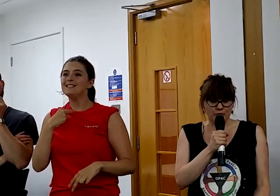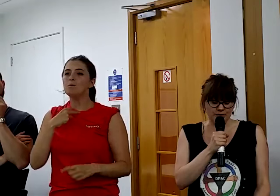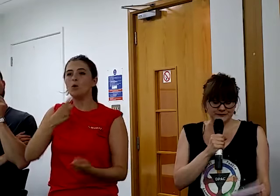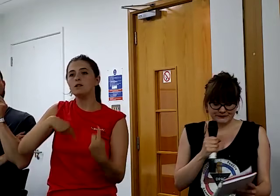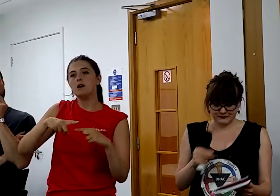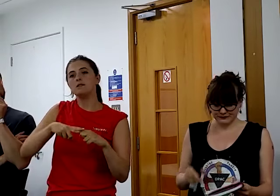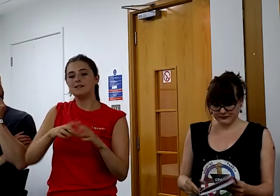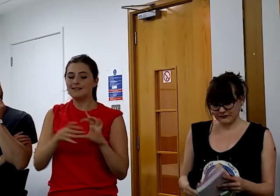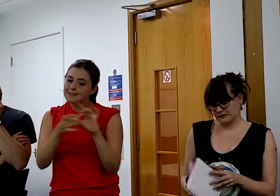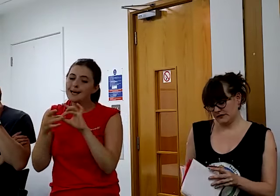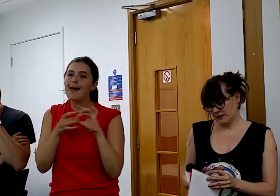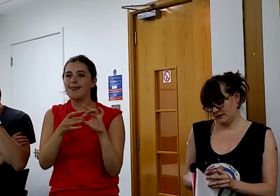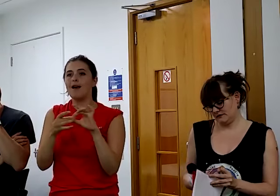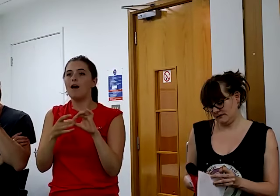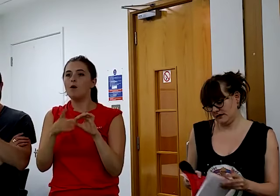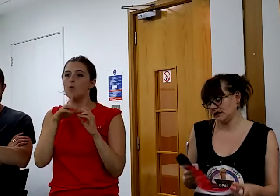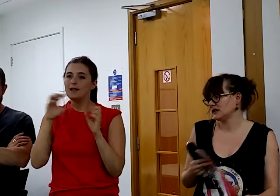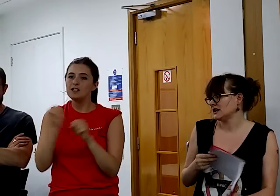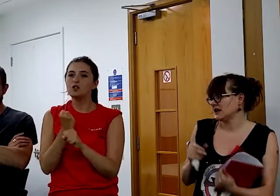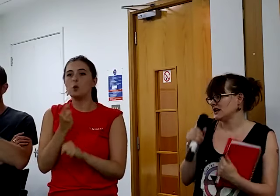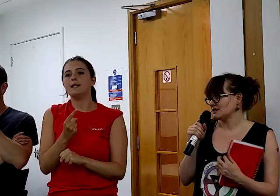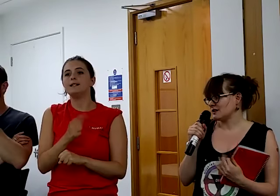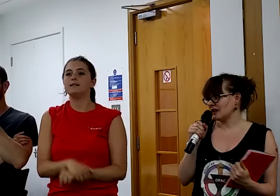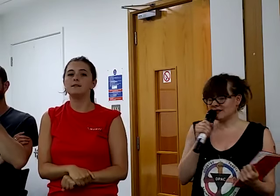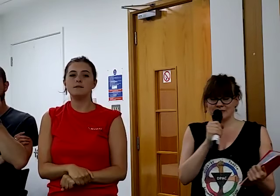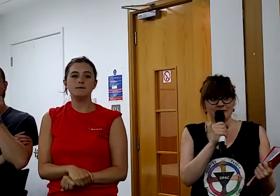this, Bob."